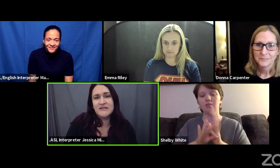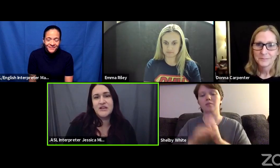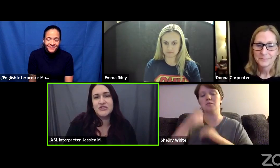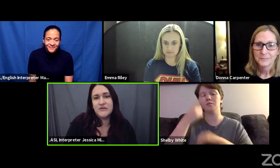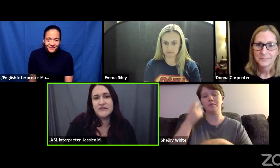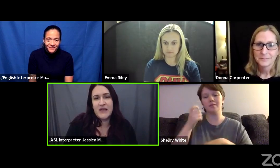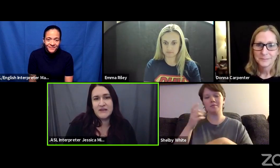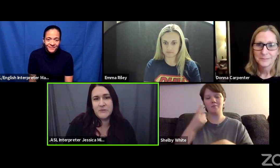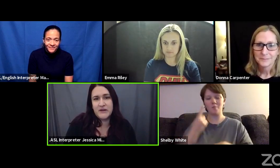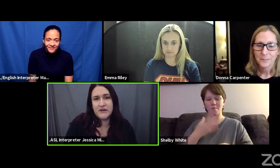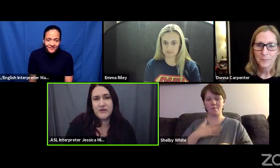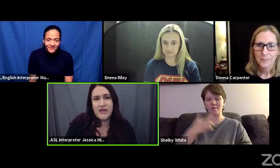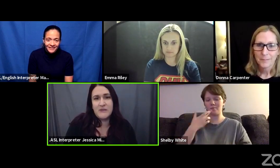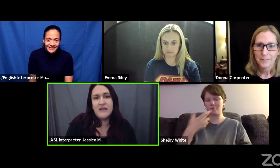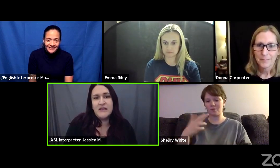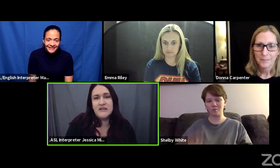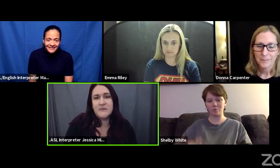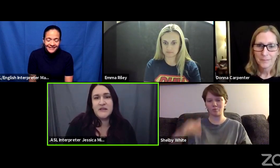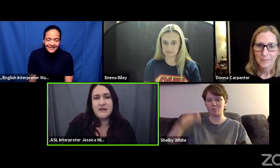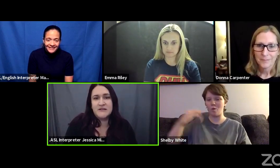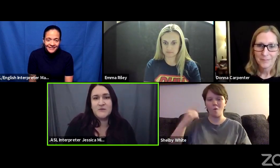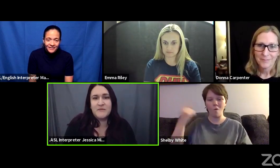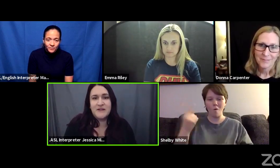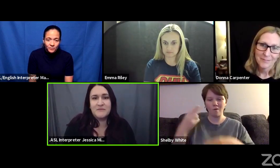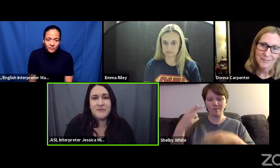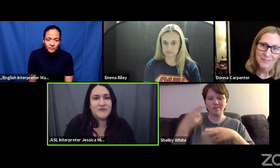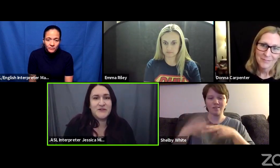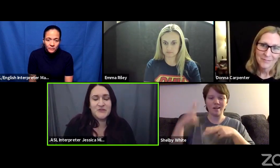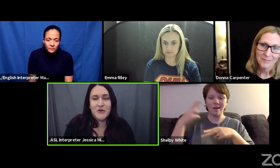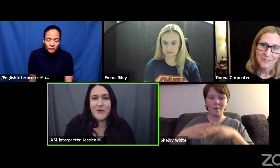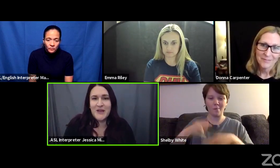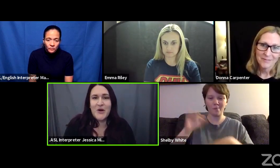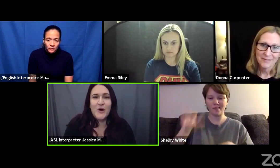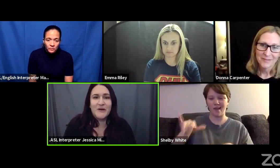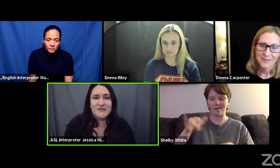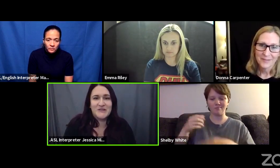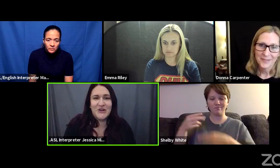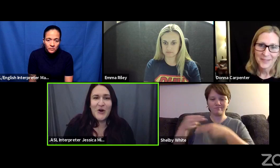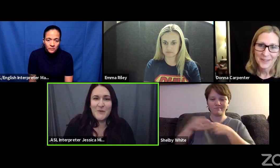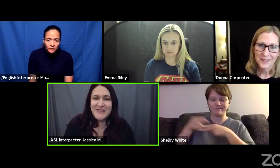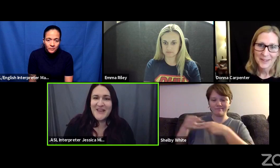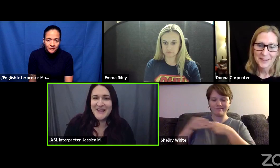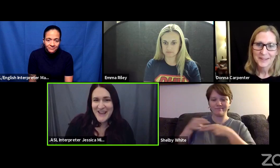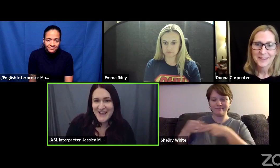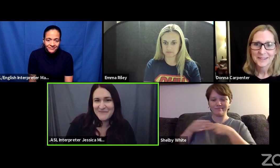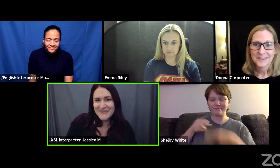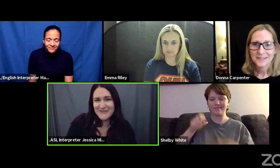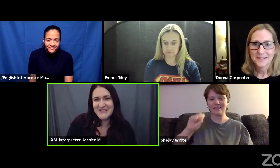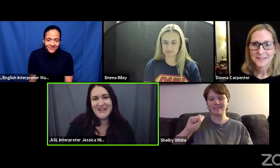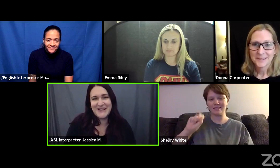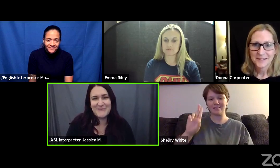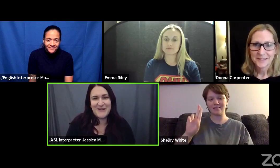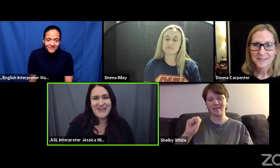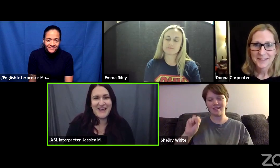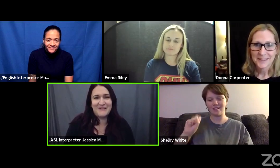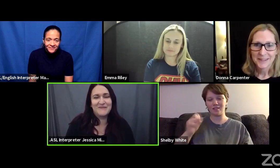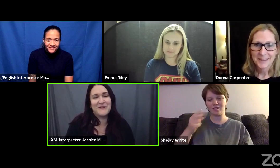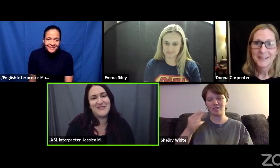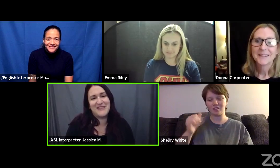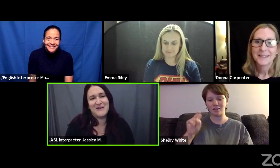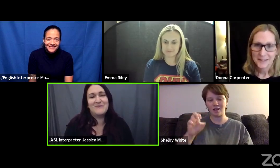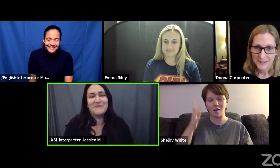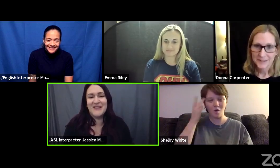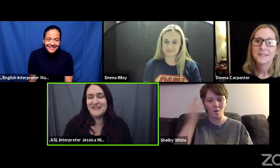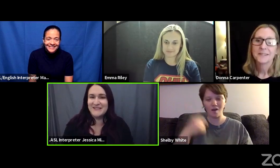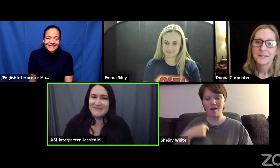The reason I chose that superhero name is because one of my best friends growing up always used to call me that name. It was a nickname I had